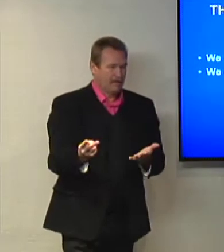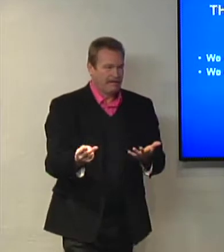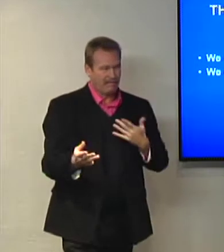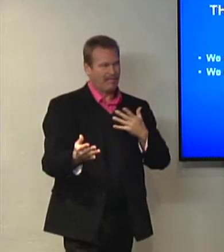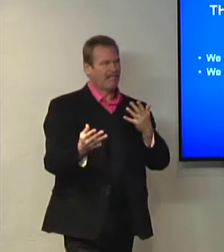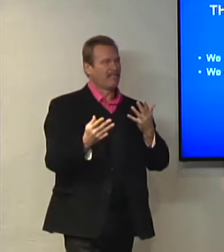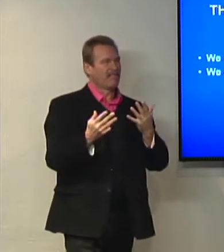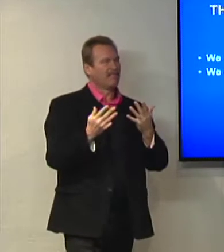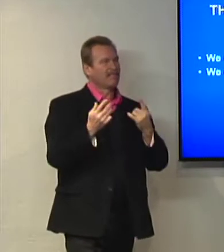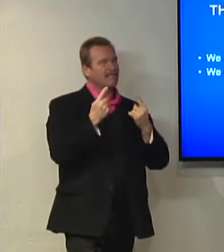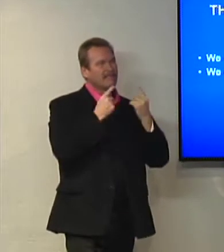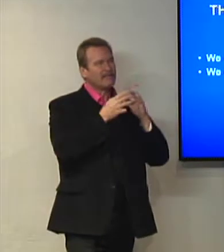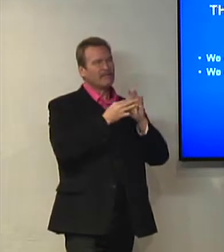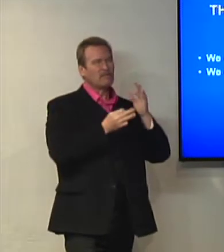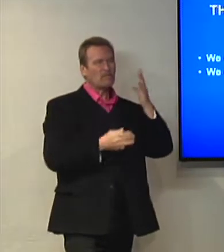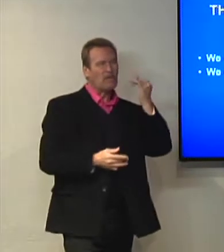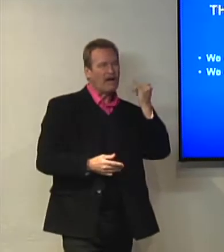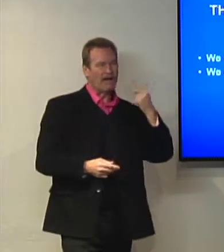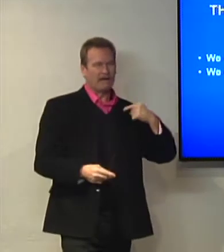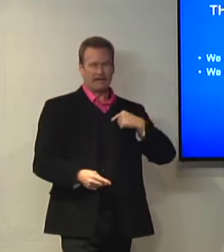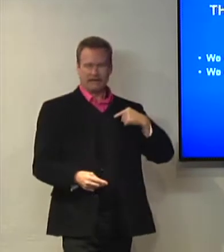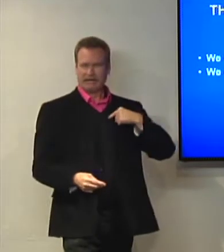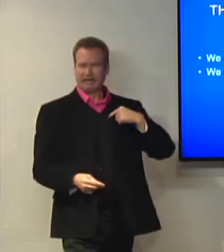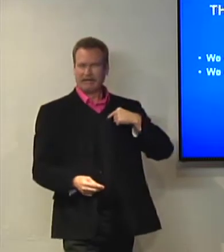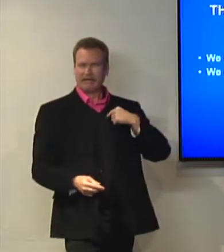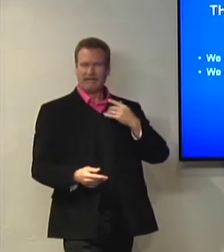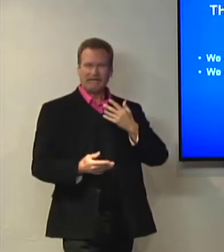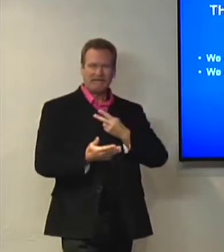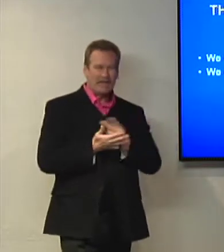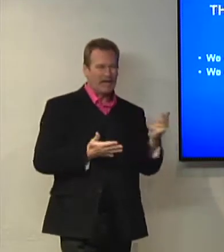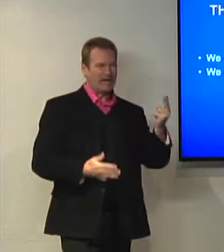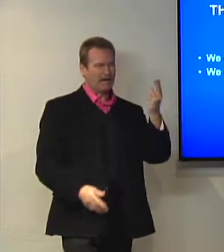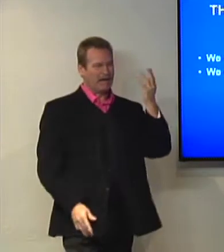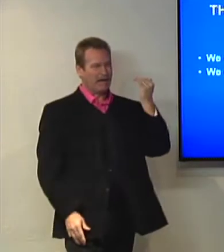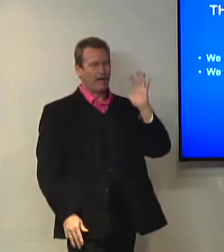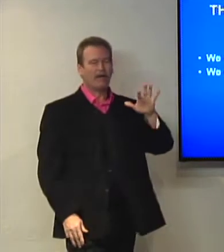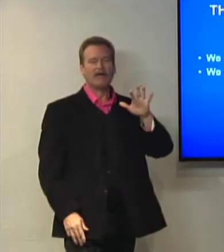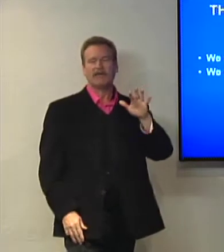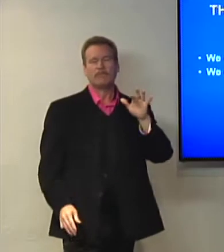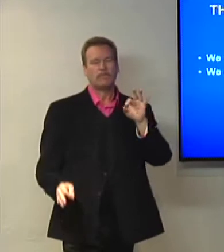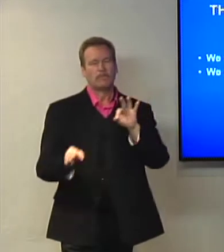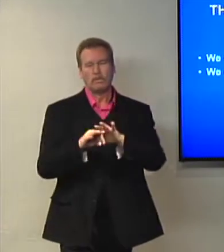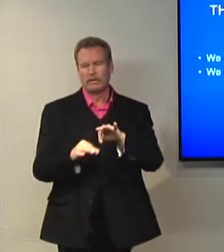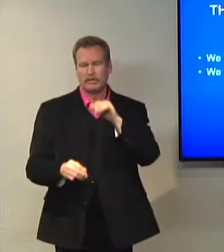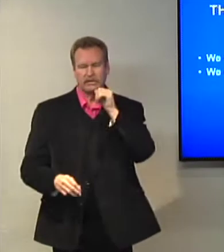made, and all the things that we did wrong. I think, why did I do that? Why did that happen to me?